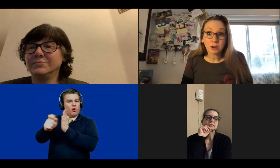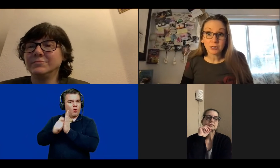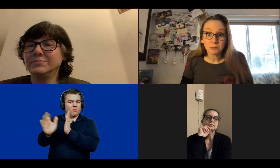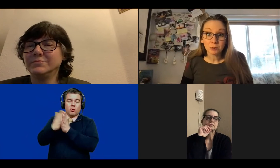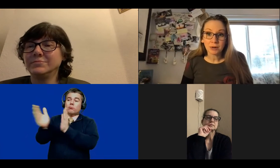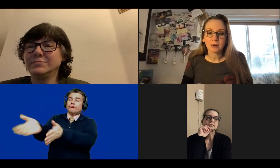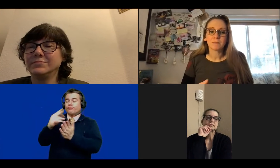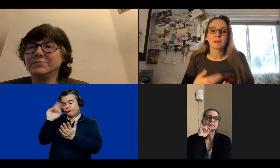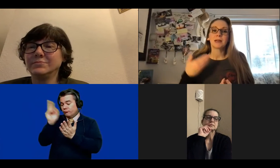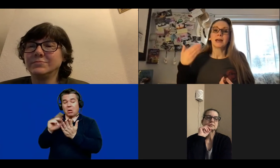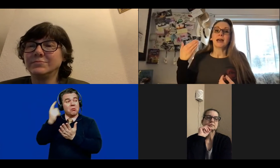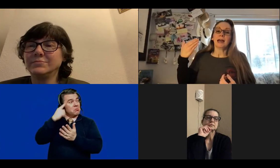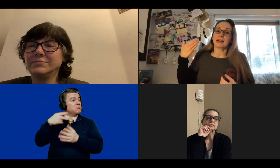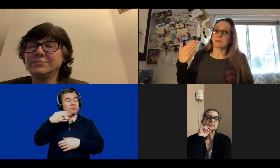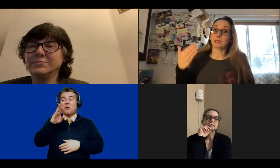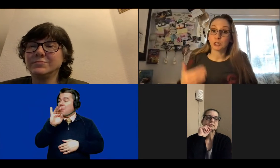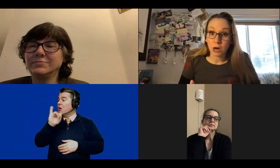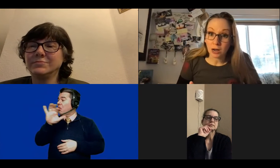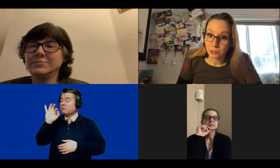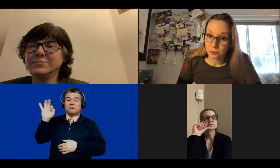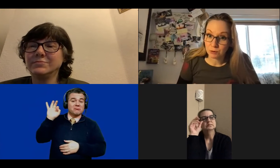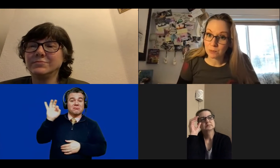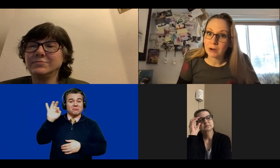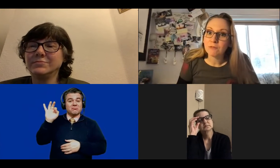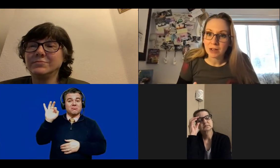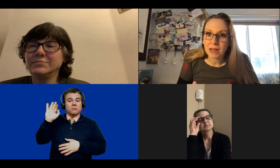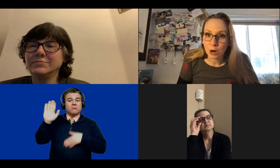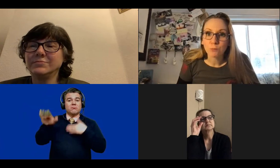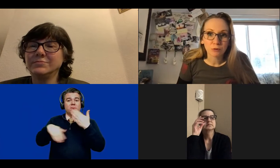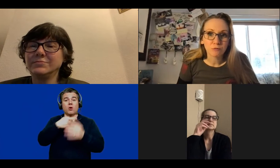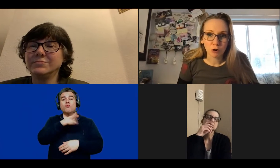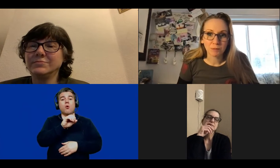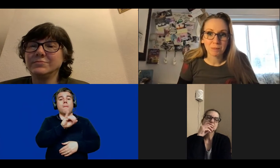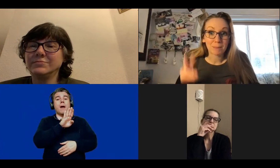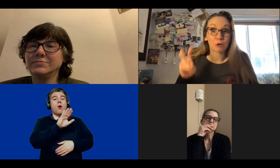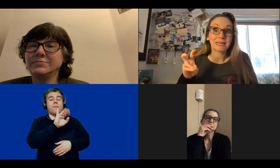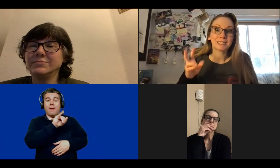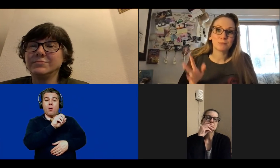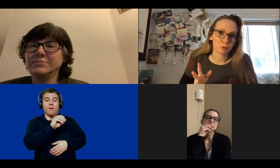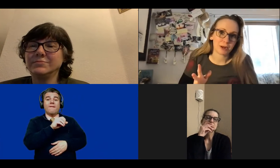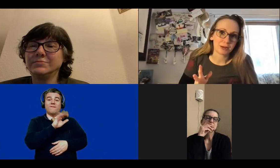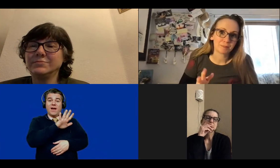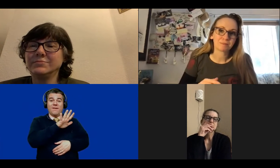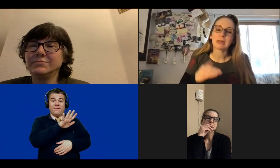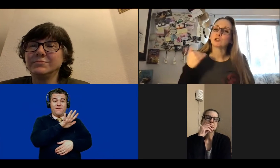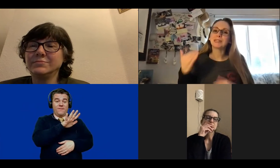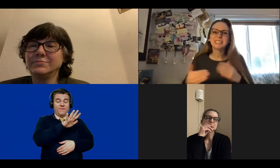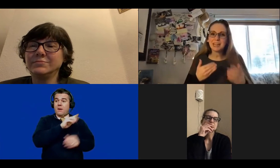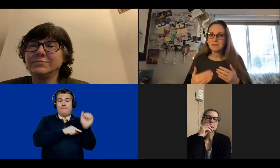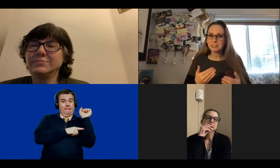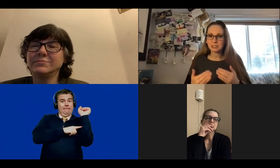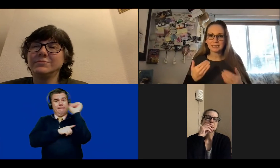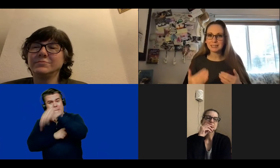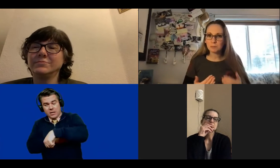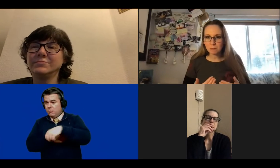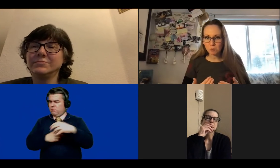was on an awesome probiotic. And I was shocked when PROBIO5 outperformed my pricey probiotic. So let's